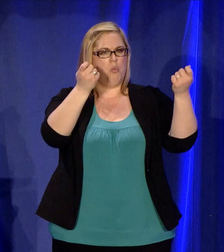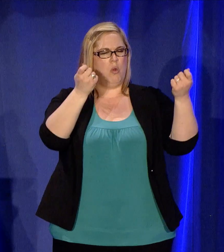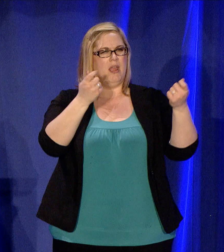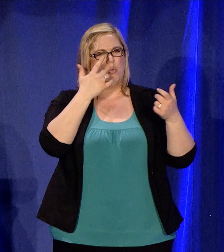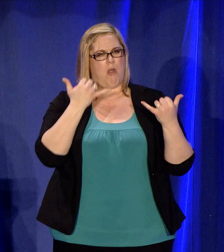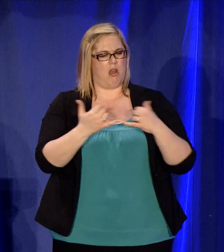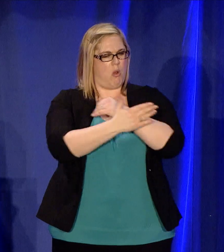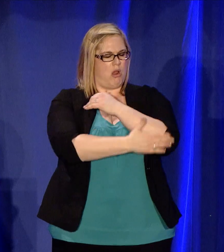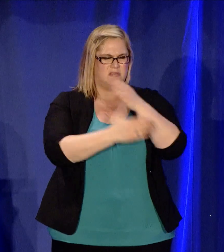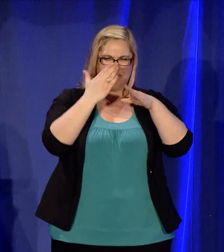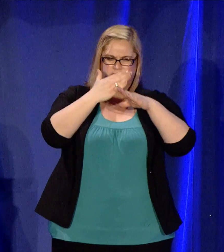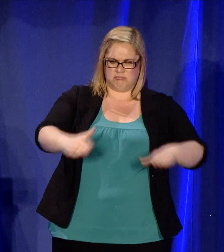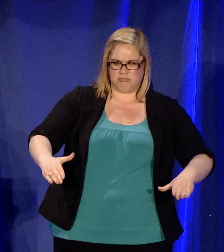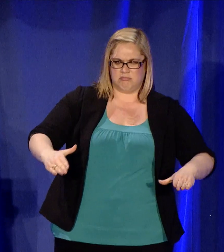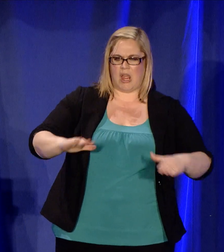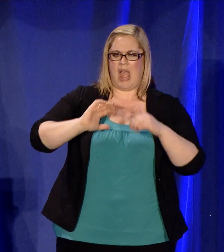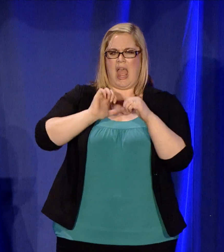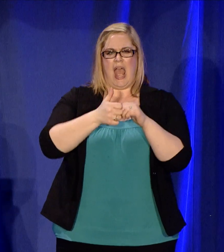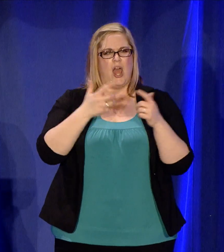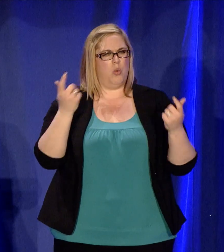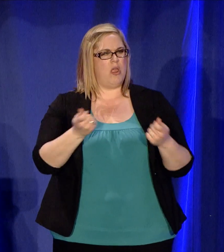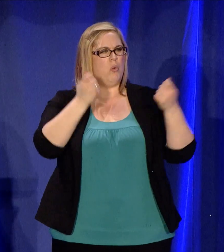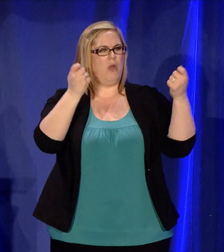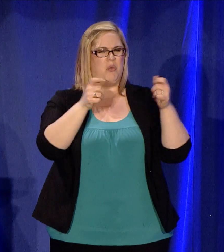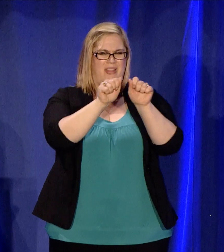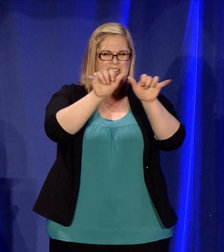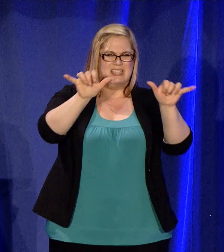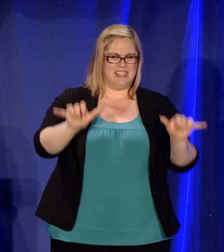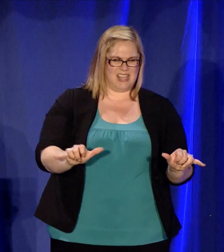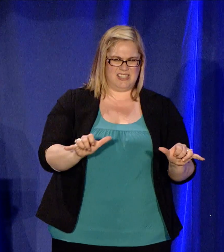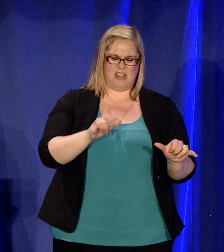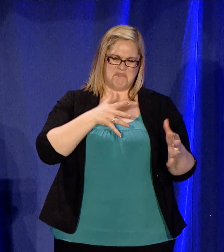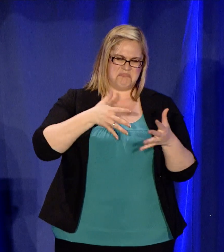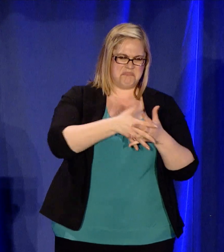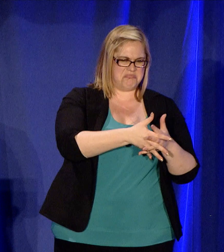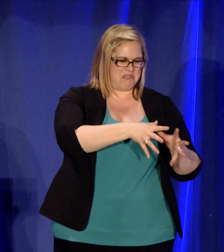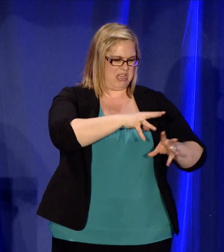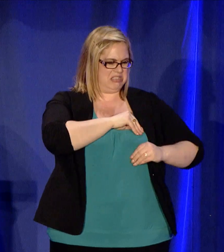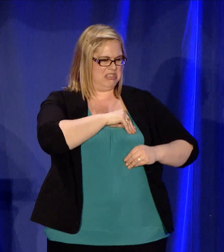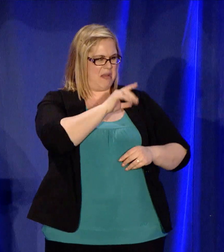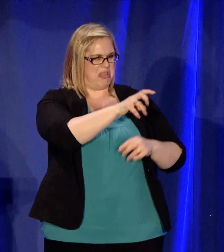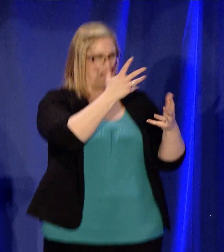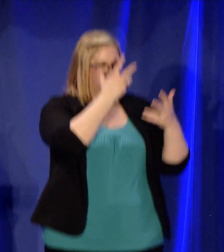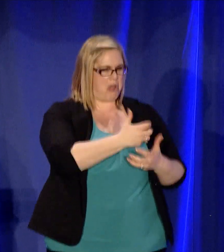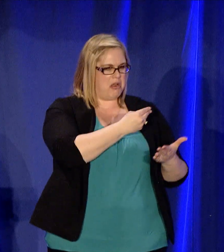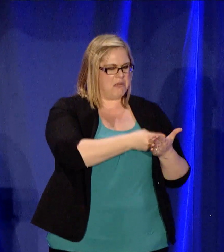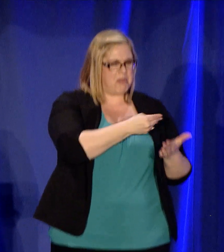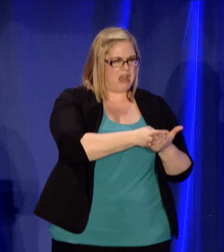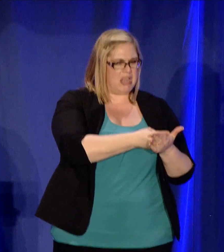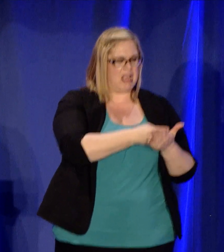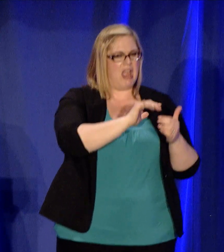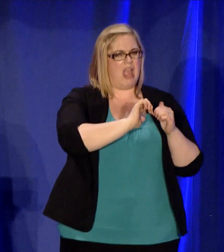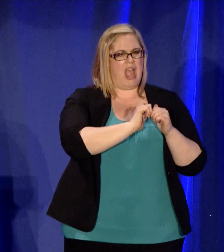divided? How do we win in a system so awash in dark money? How do we compete with a propaganda machine so